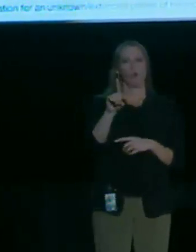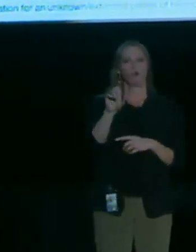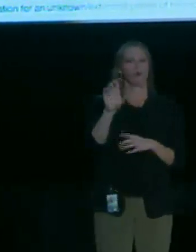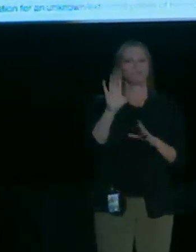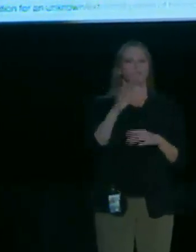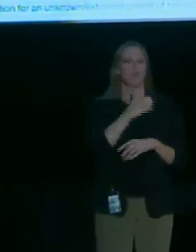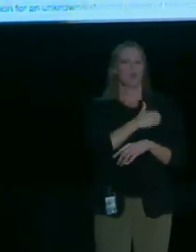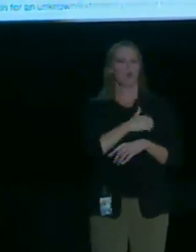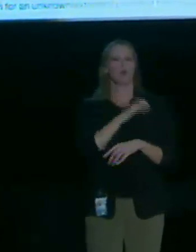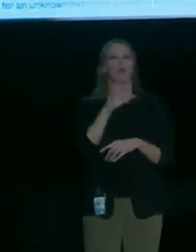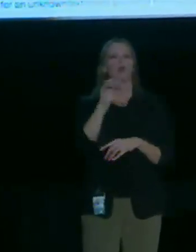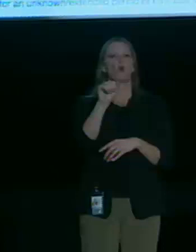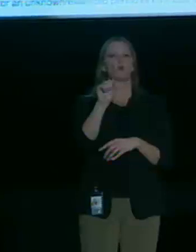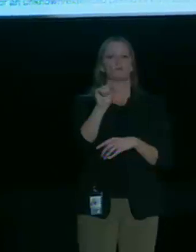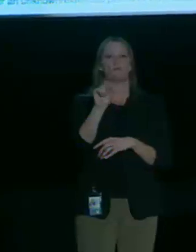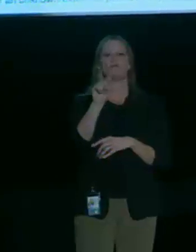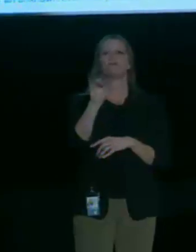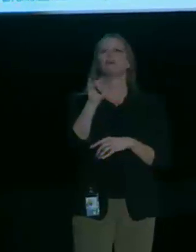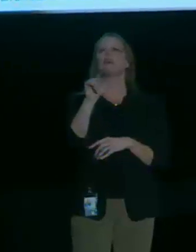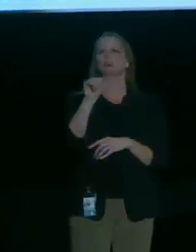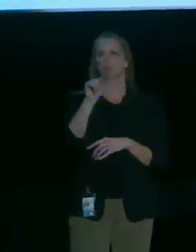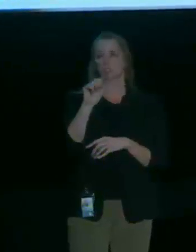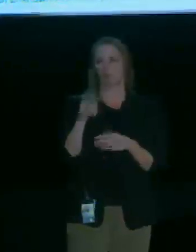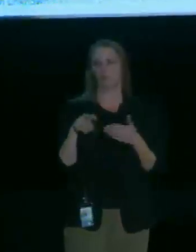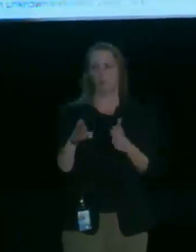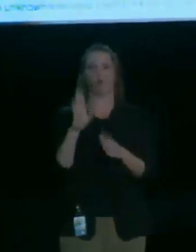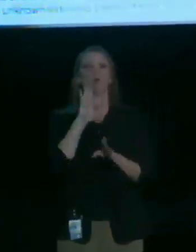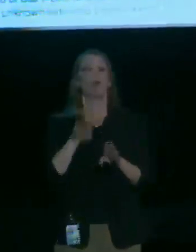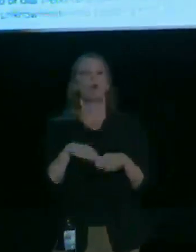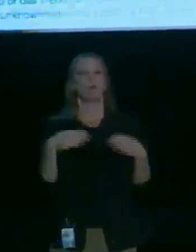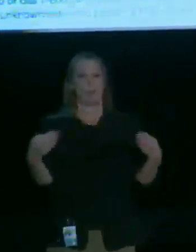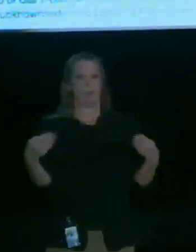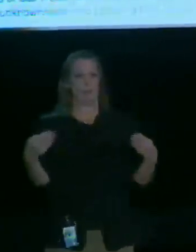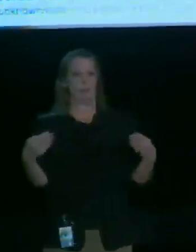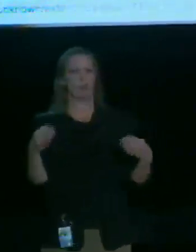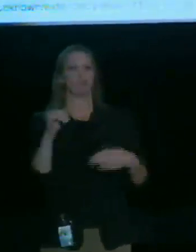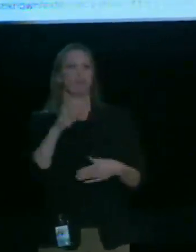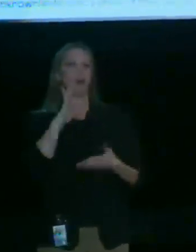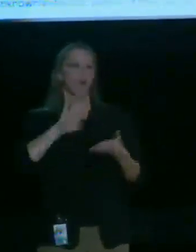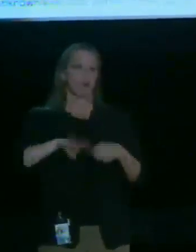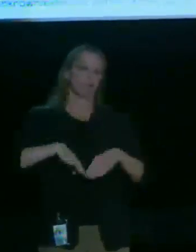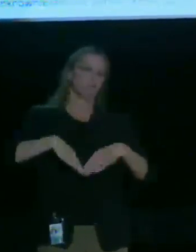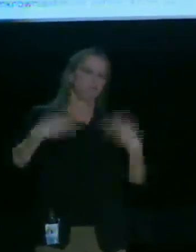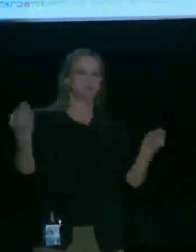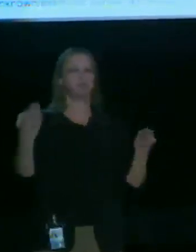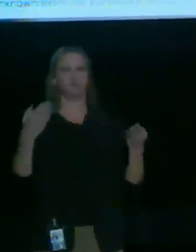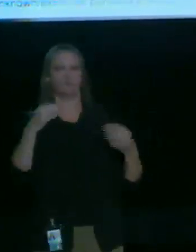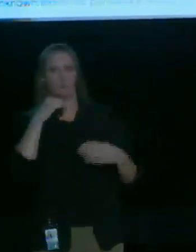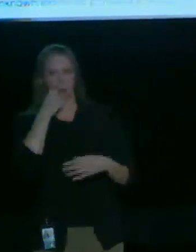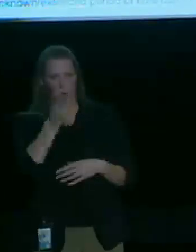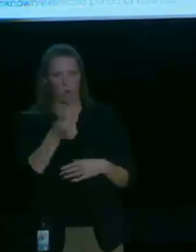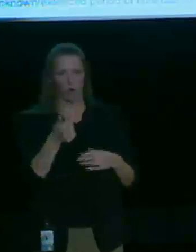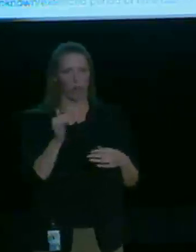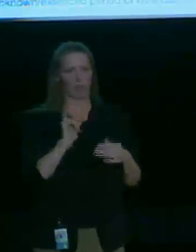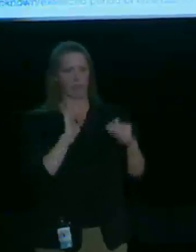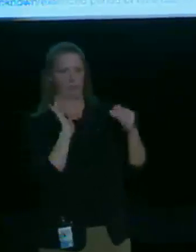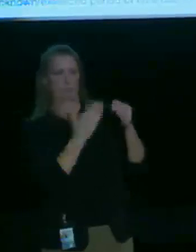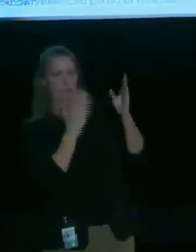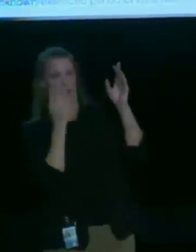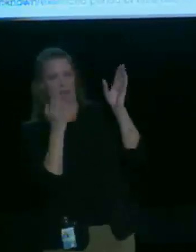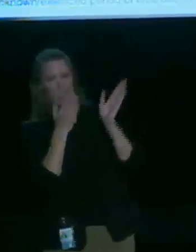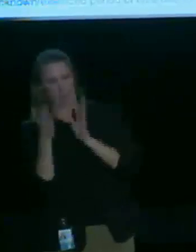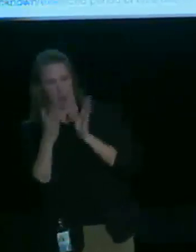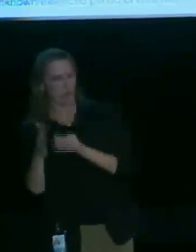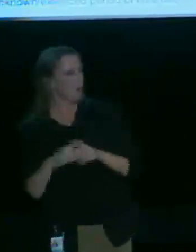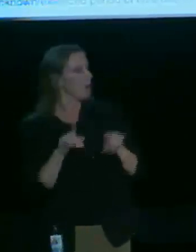Coast Village Road will be open. So we are anticipating that this will be released and open tomorrow. And also a small